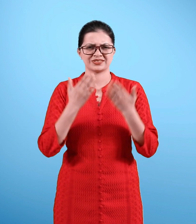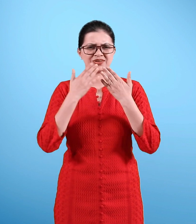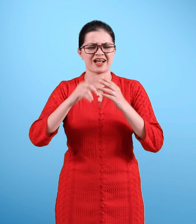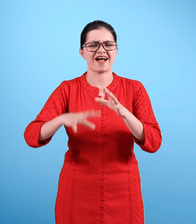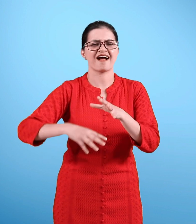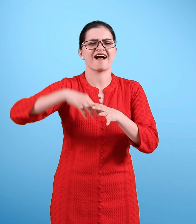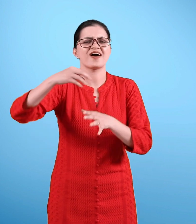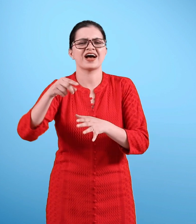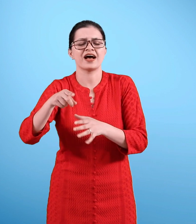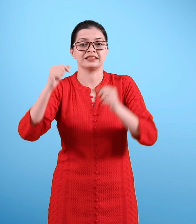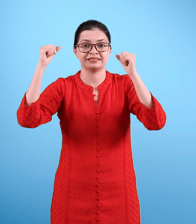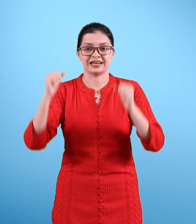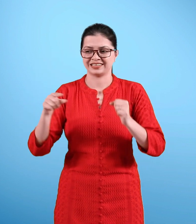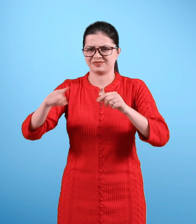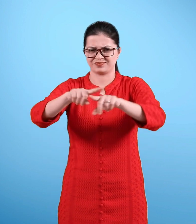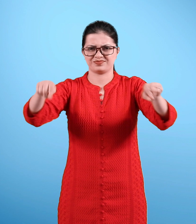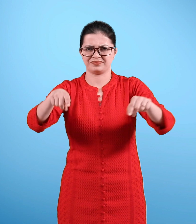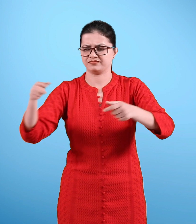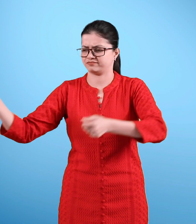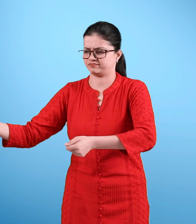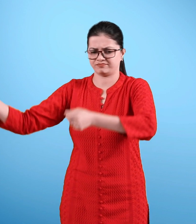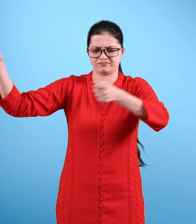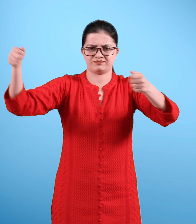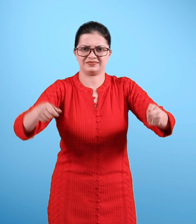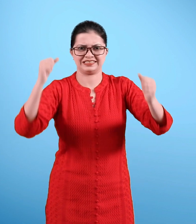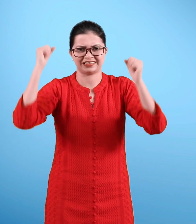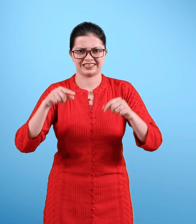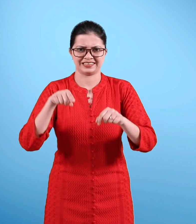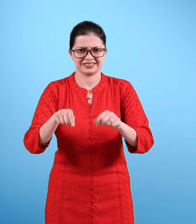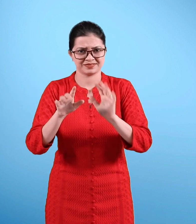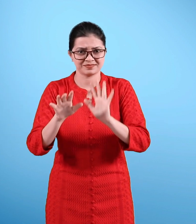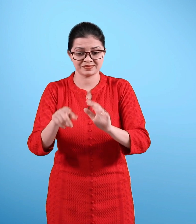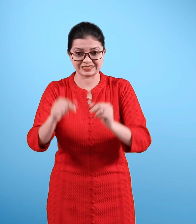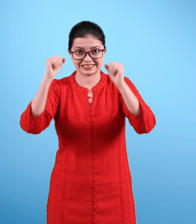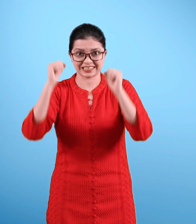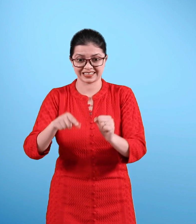Place a chair in the school ground on a sunny day. What do you observe from the shadow of the chair?